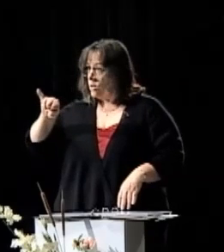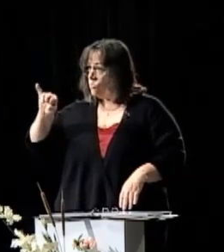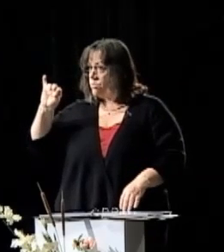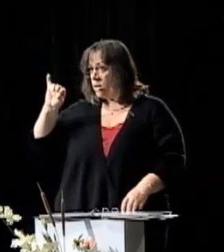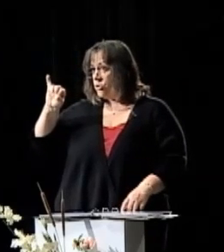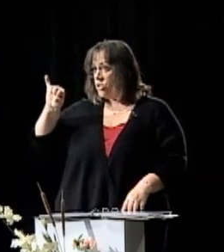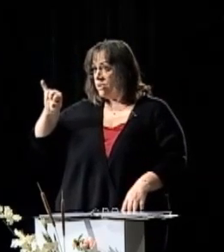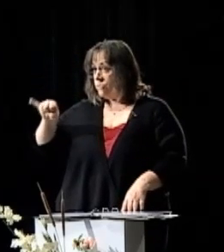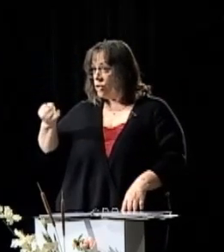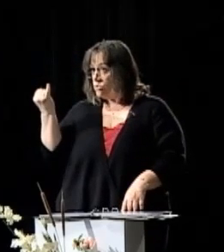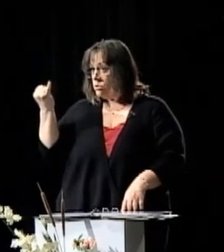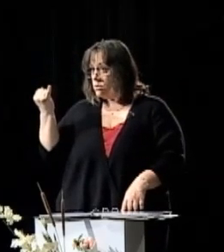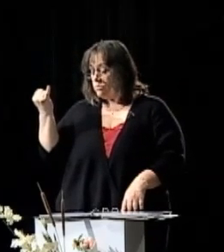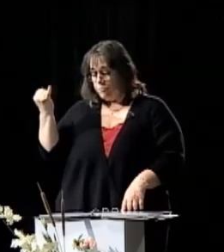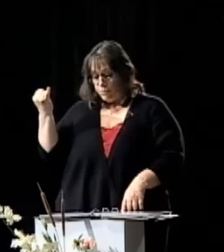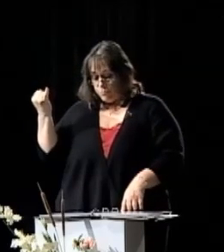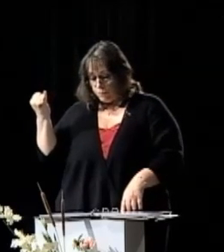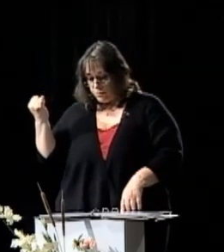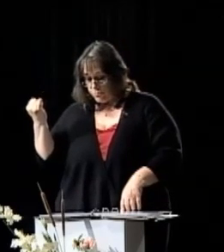Make our J for juice.